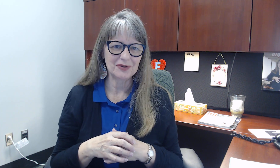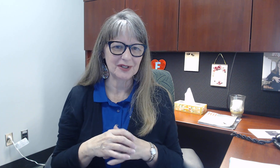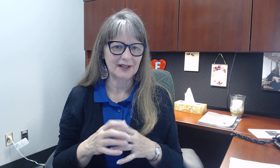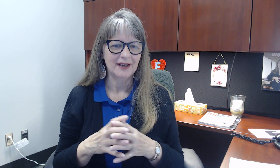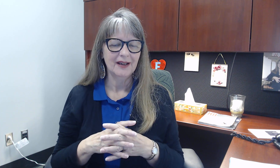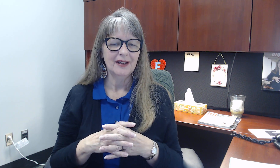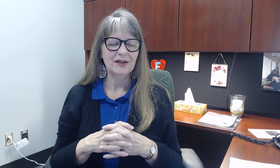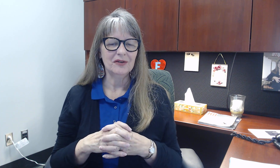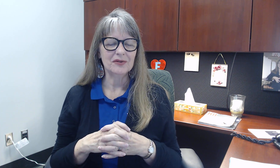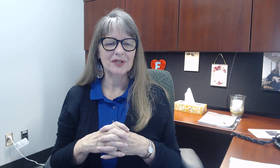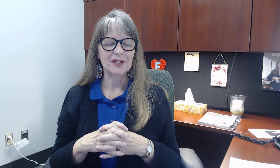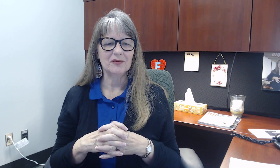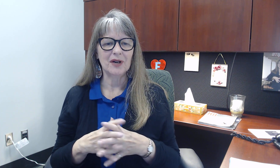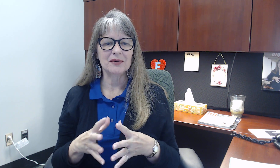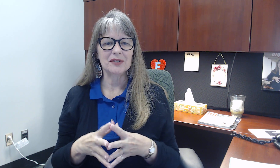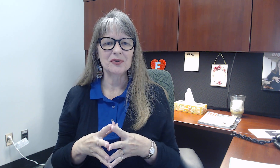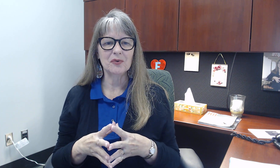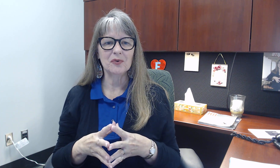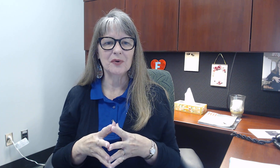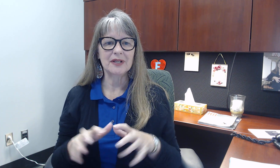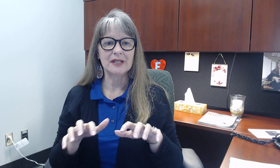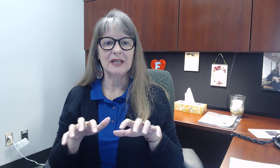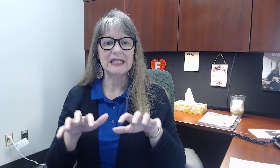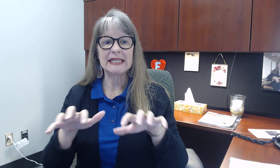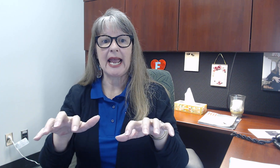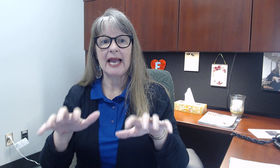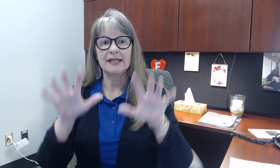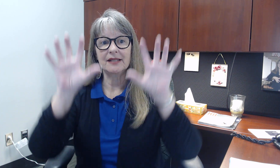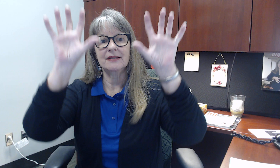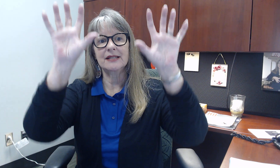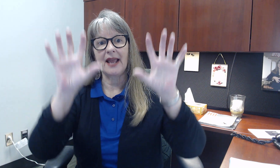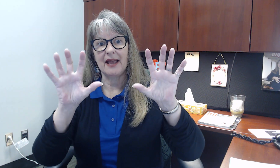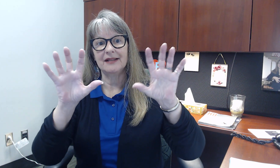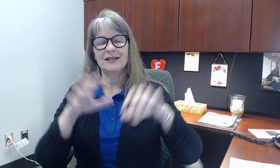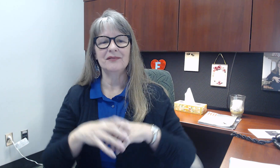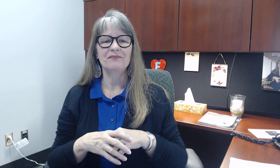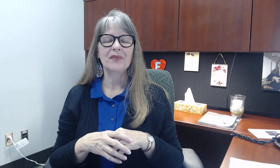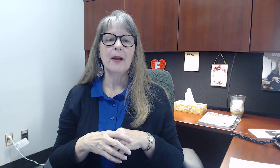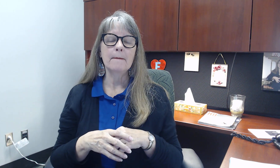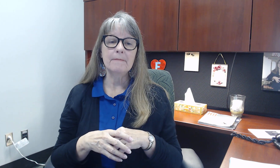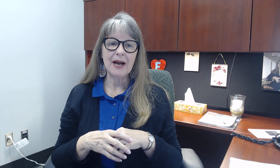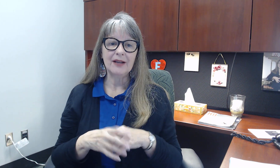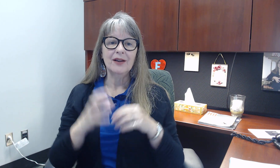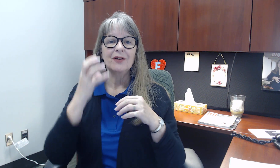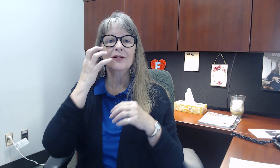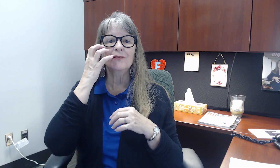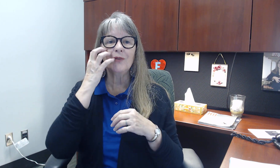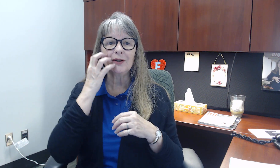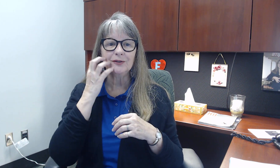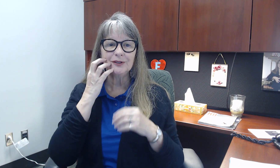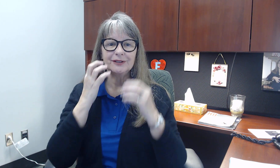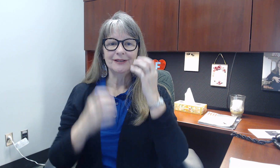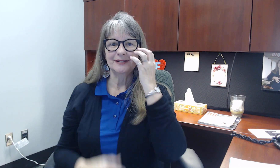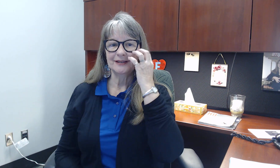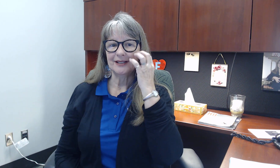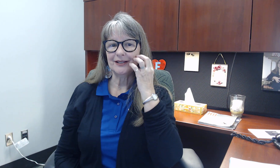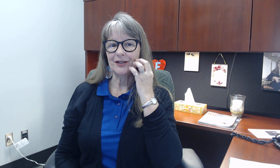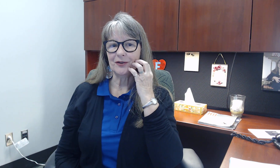usually used when I was in school, we said that scads. But freckles, because it's on their